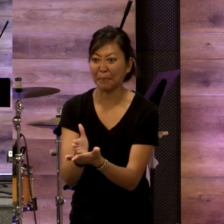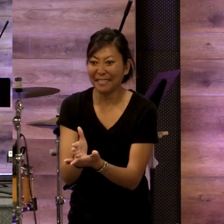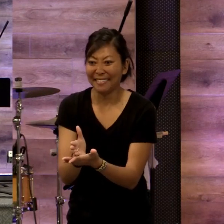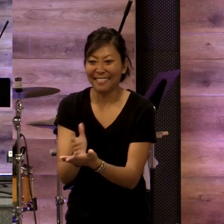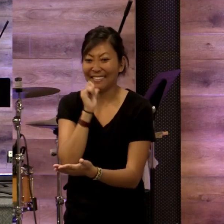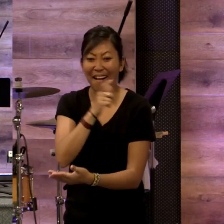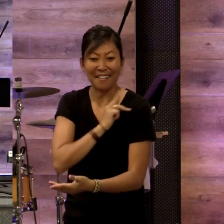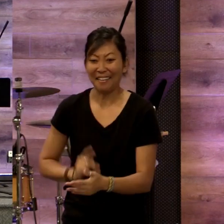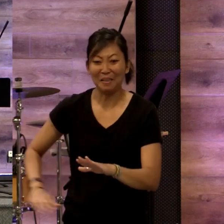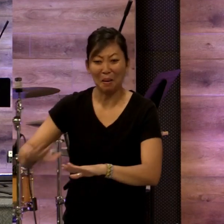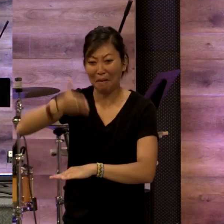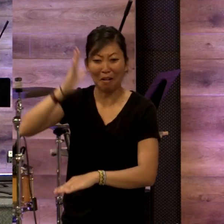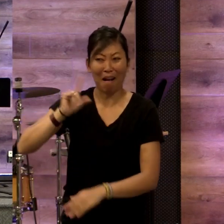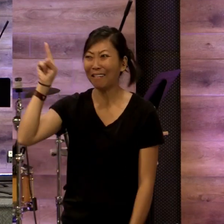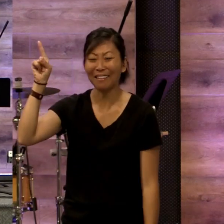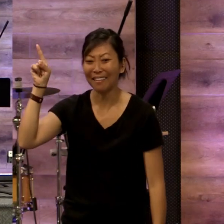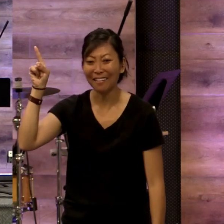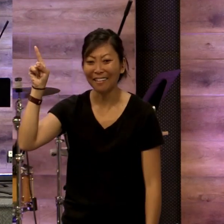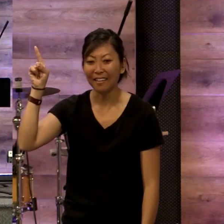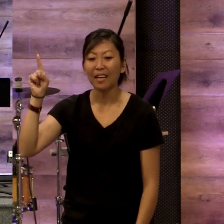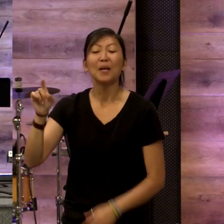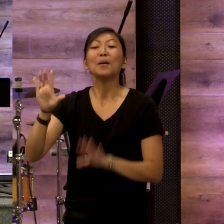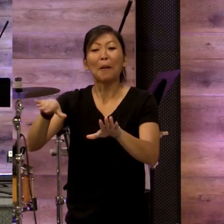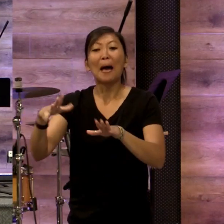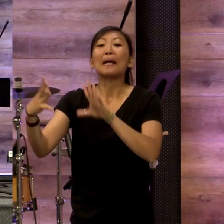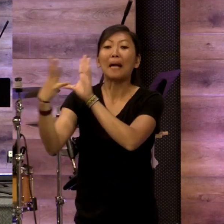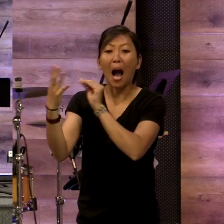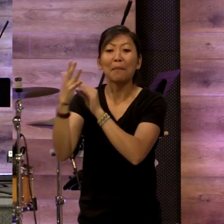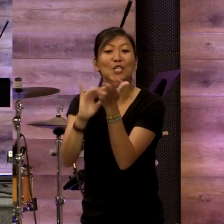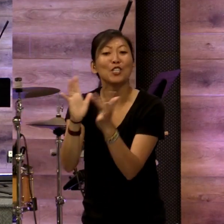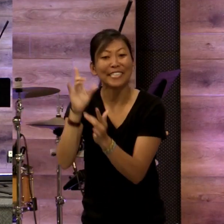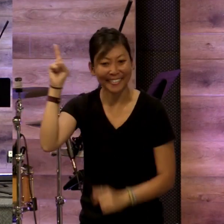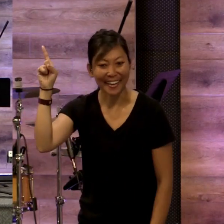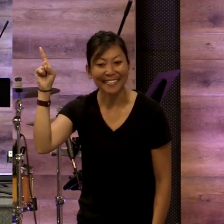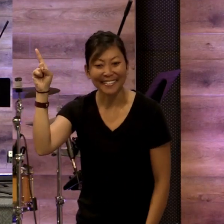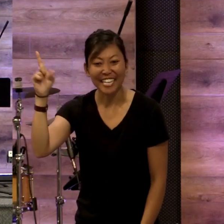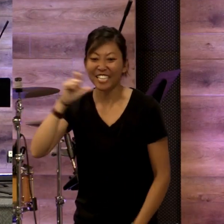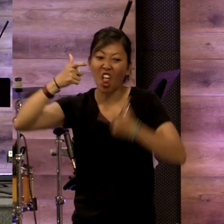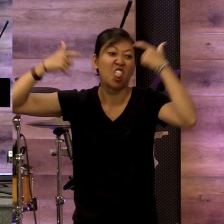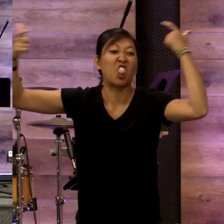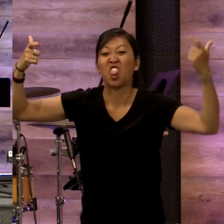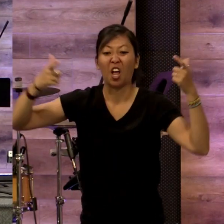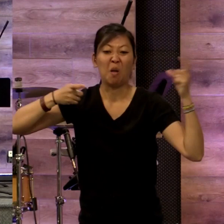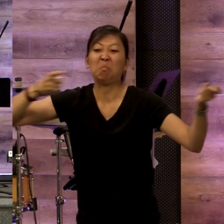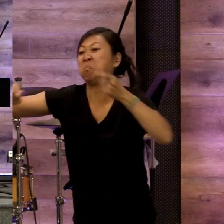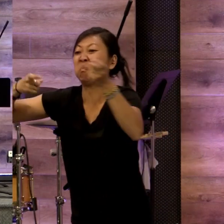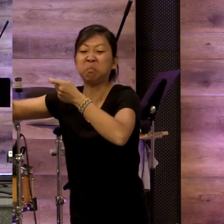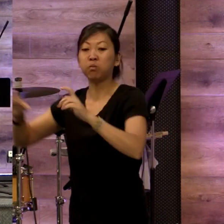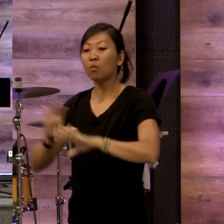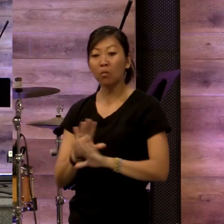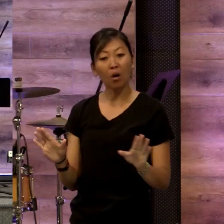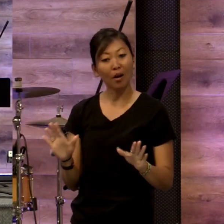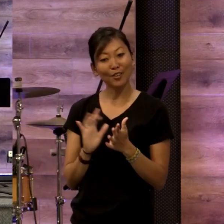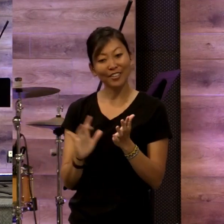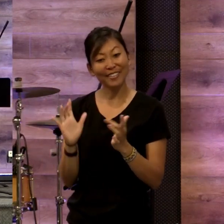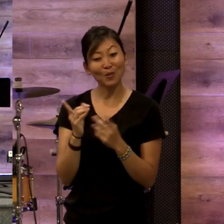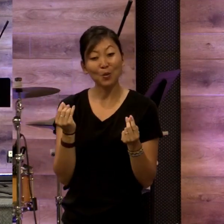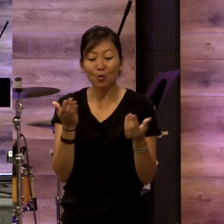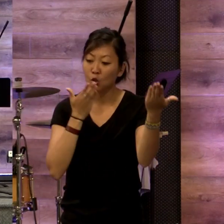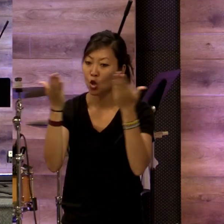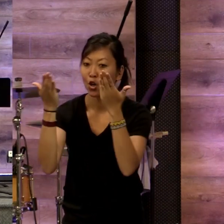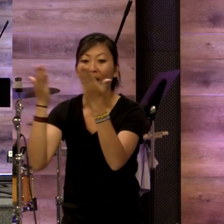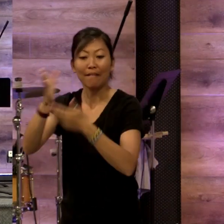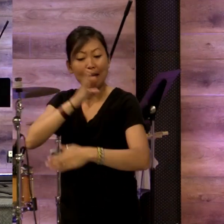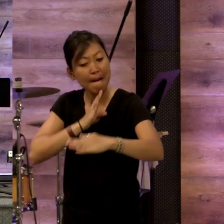God. No, like Jesus, who didn't push his own agenda, he didn't grasp or seize power, but he emptied himself and made